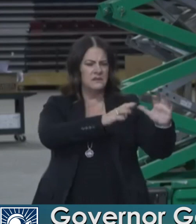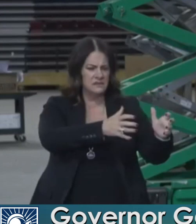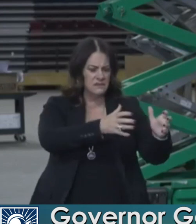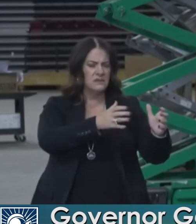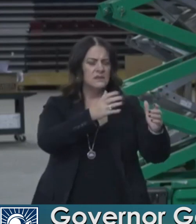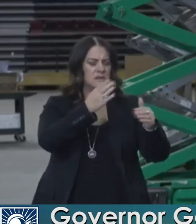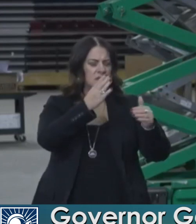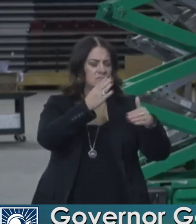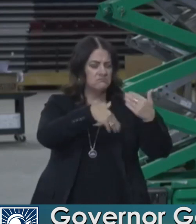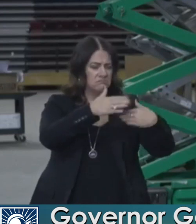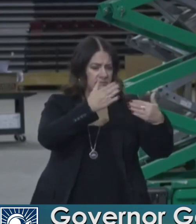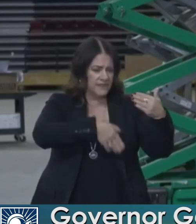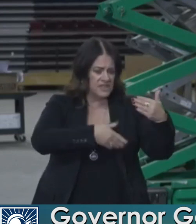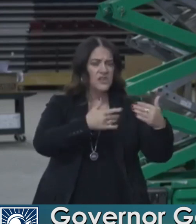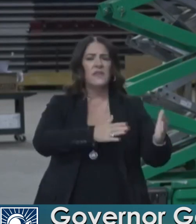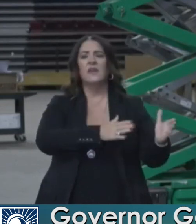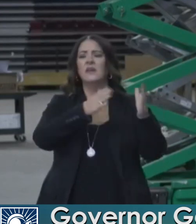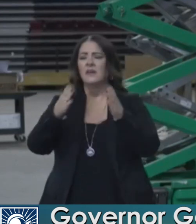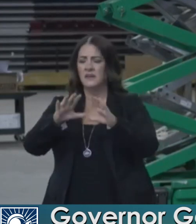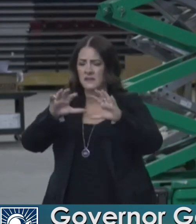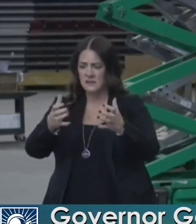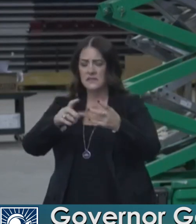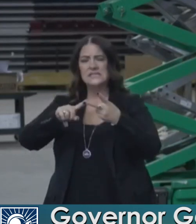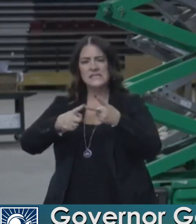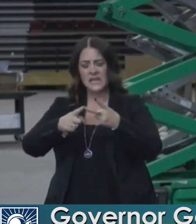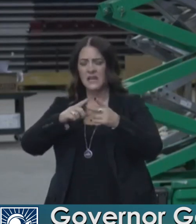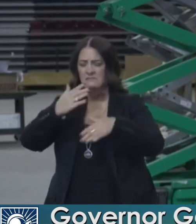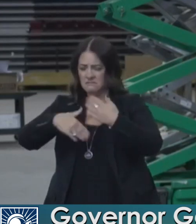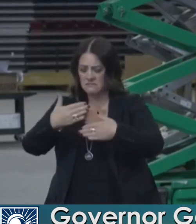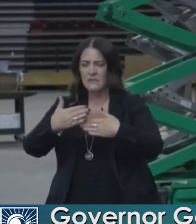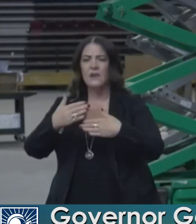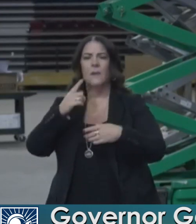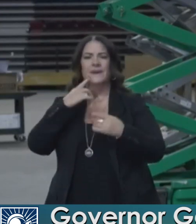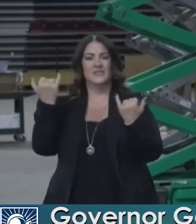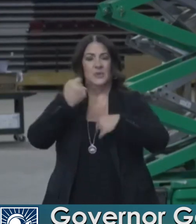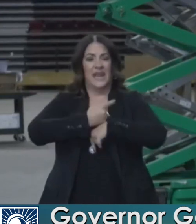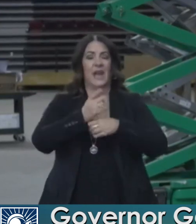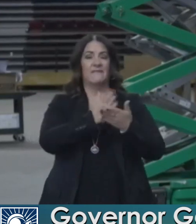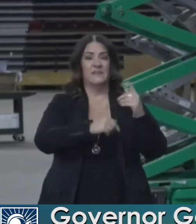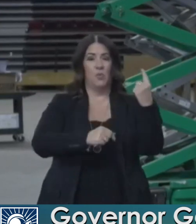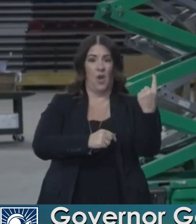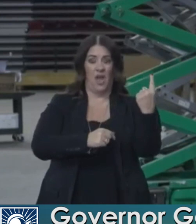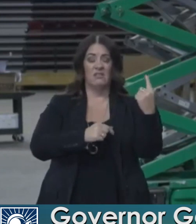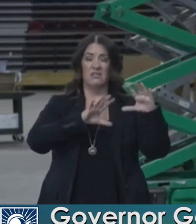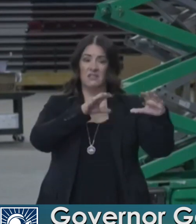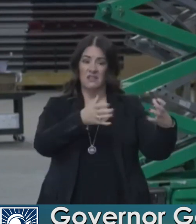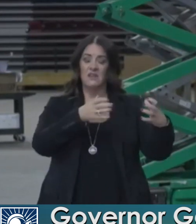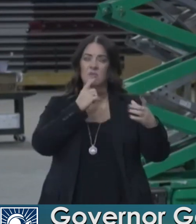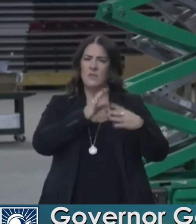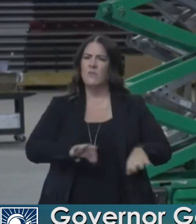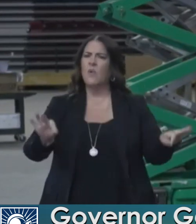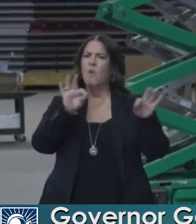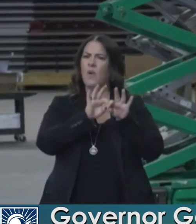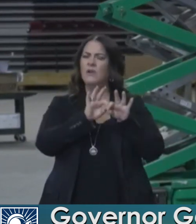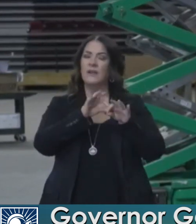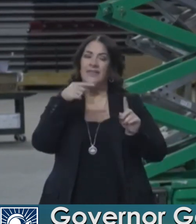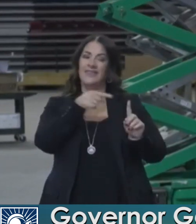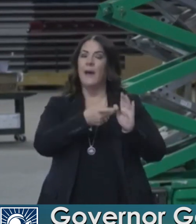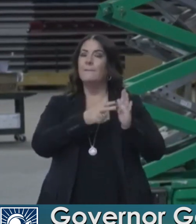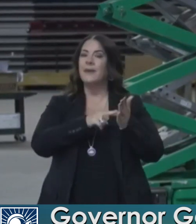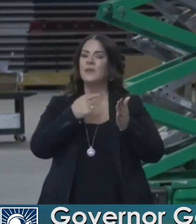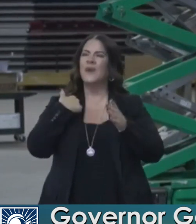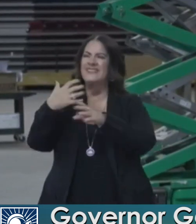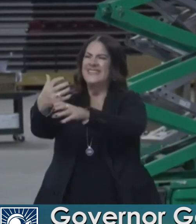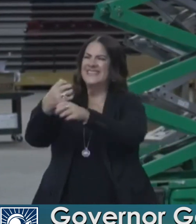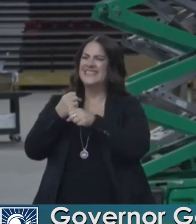is the focus of today's press conference. We want to let folks know that our phase one procurement includes